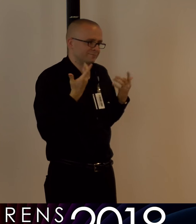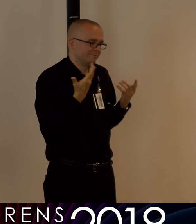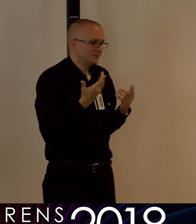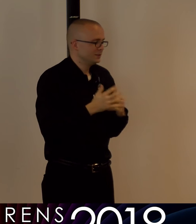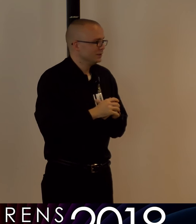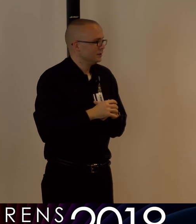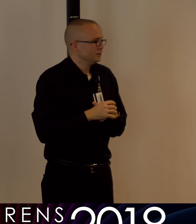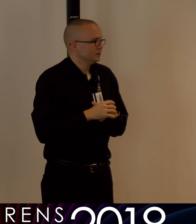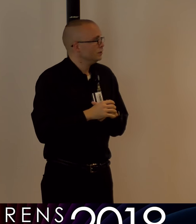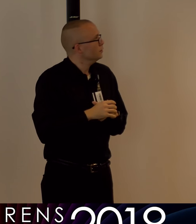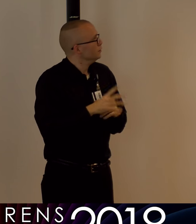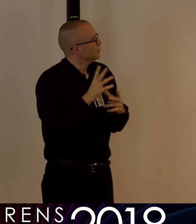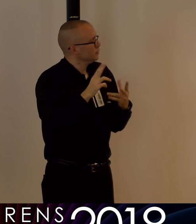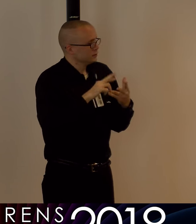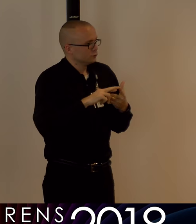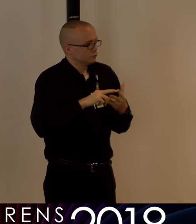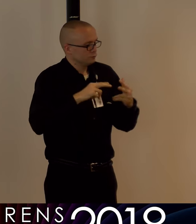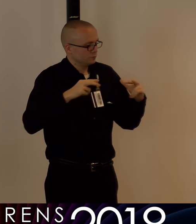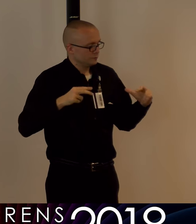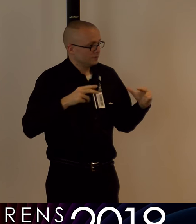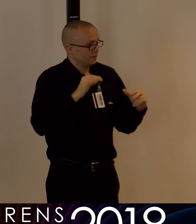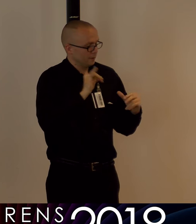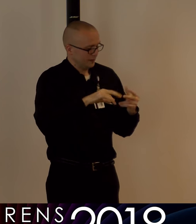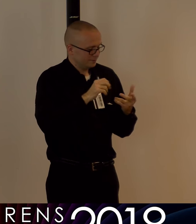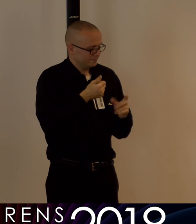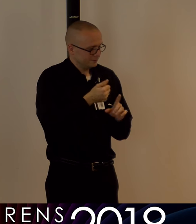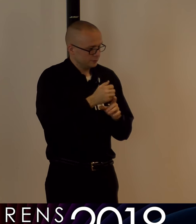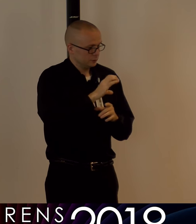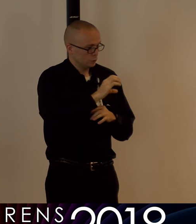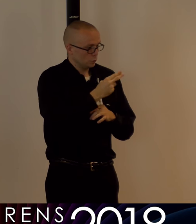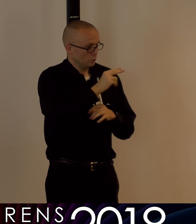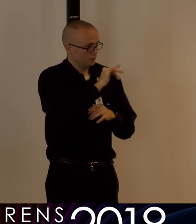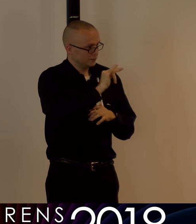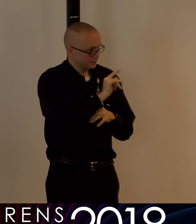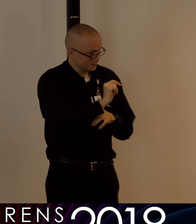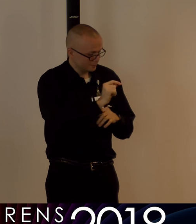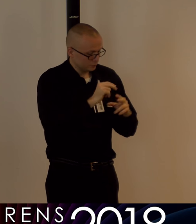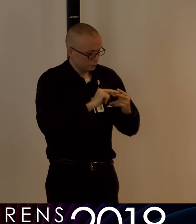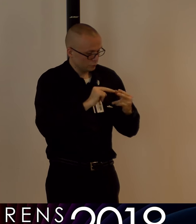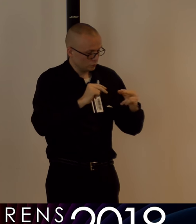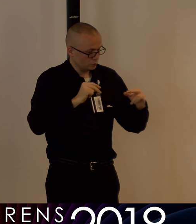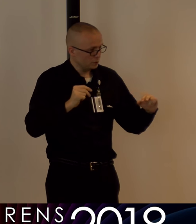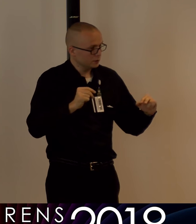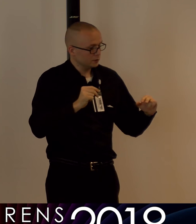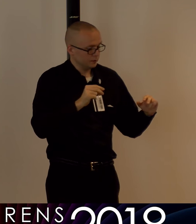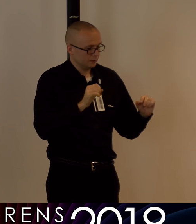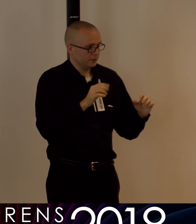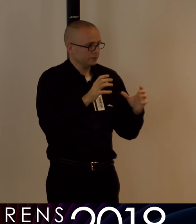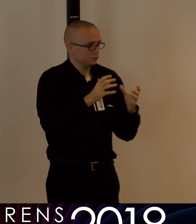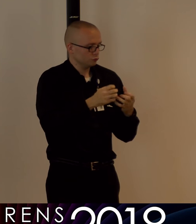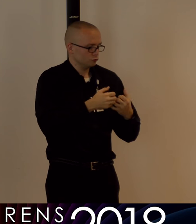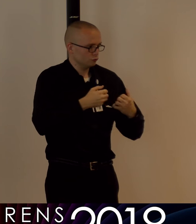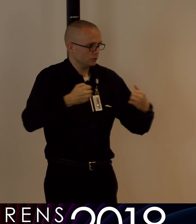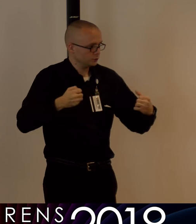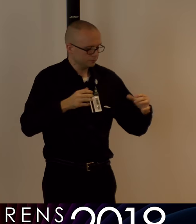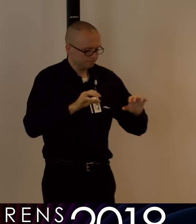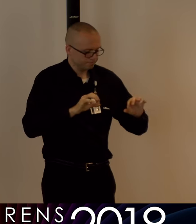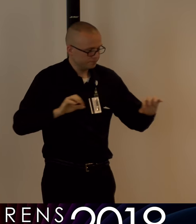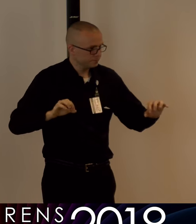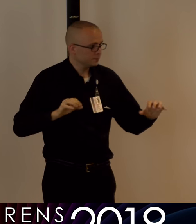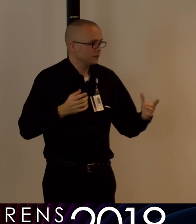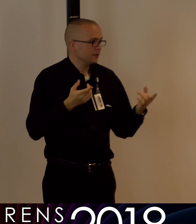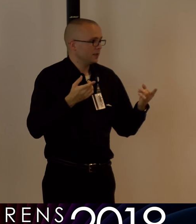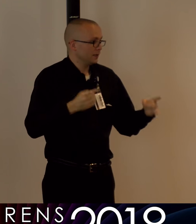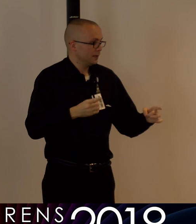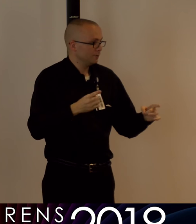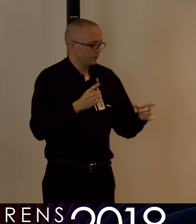called beads on a string. And as the DNA and chromatin unwind, those nucleosomes get stretched out to the point that